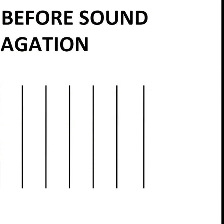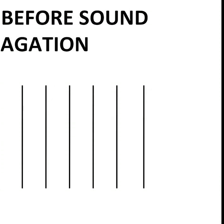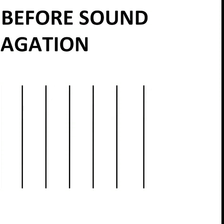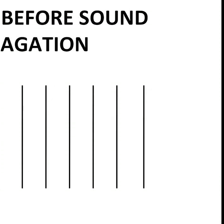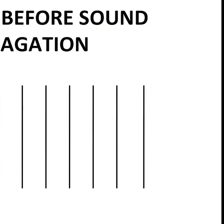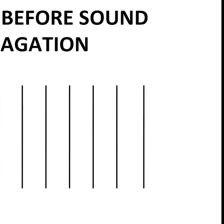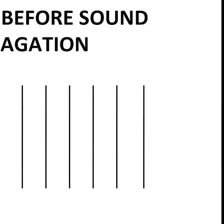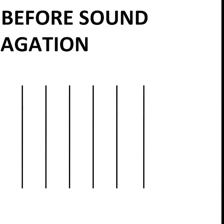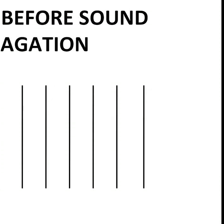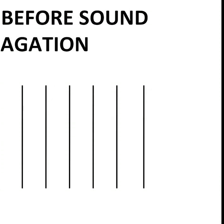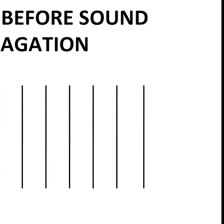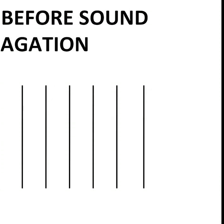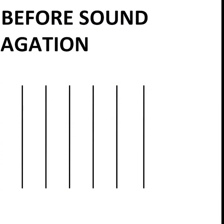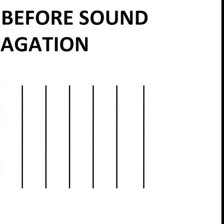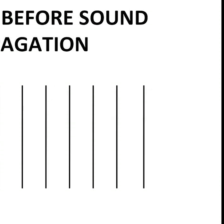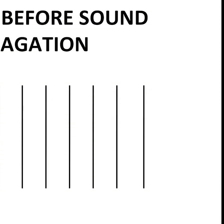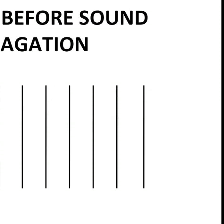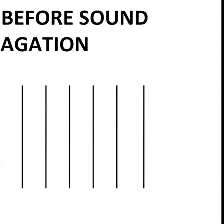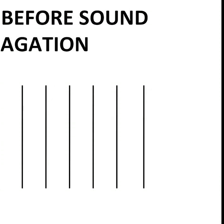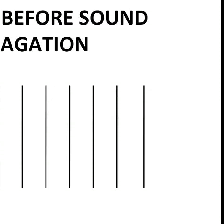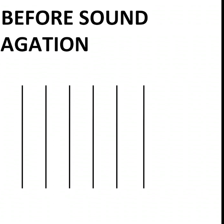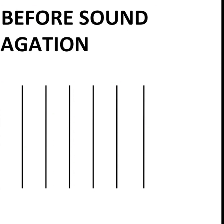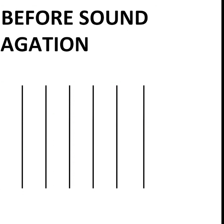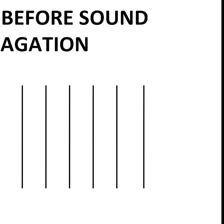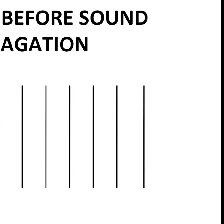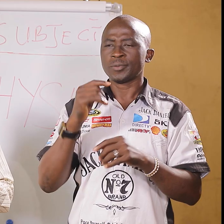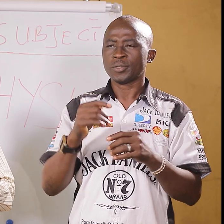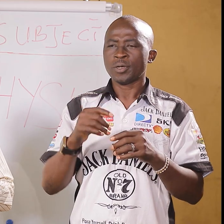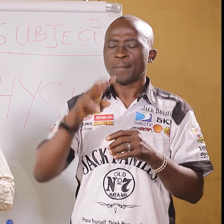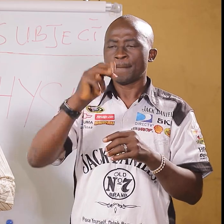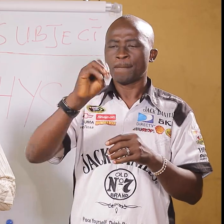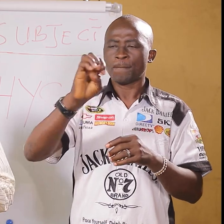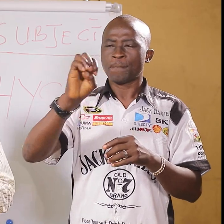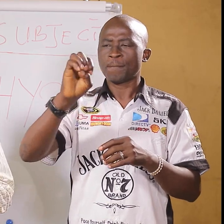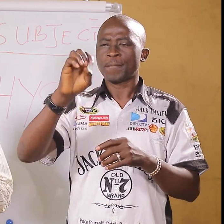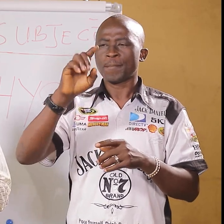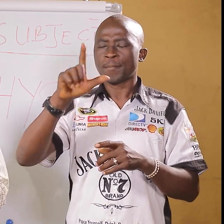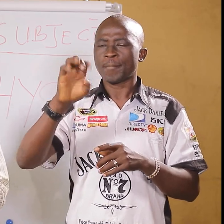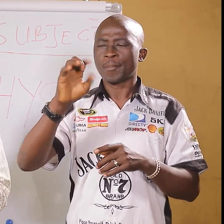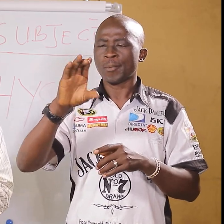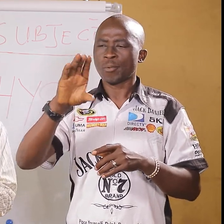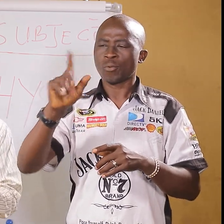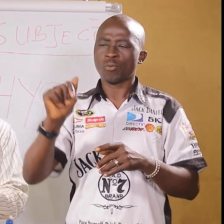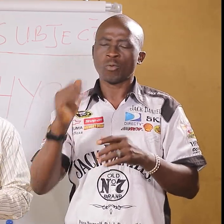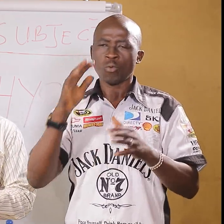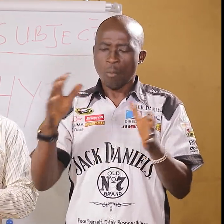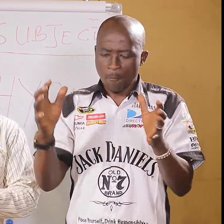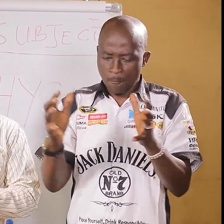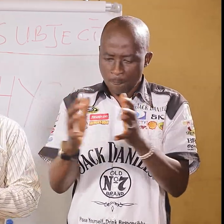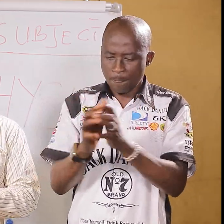is traveling, what happens is the molecules at the point we crowd